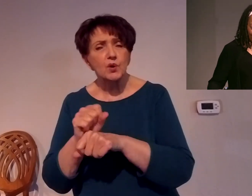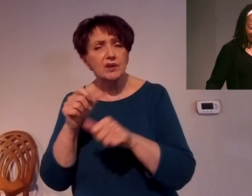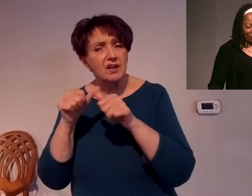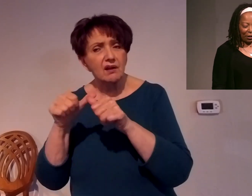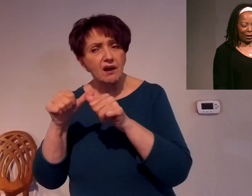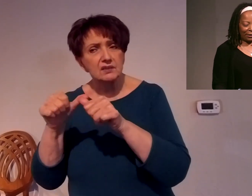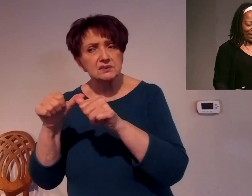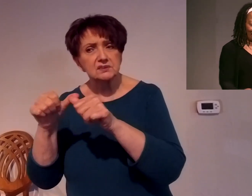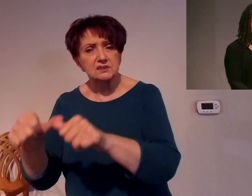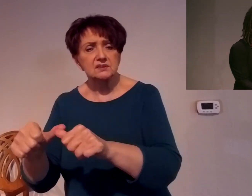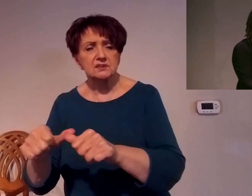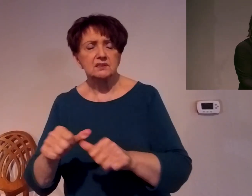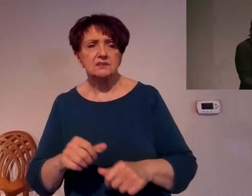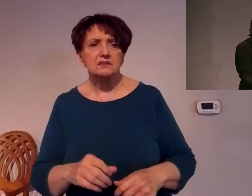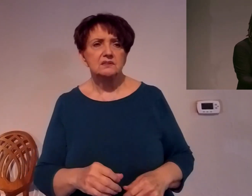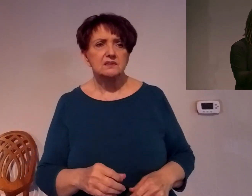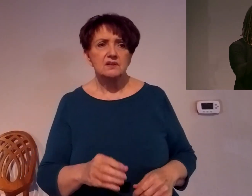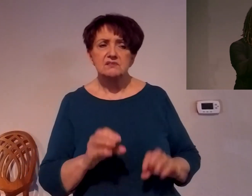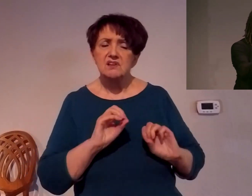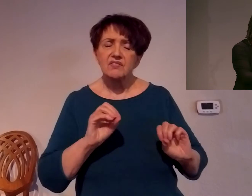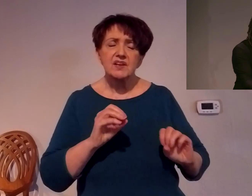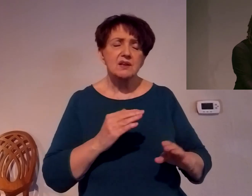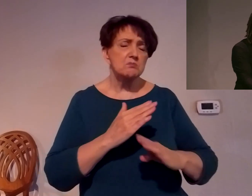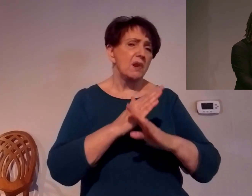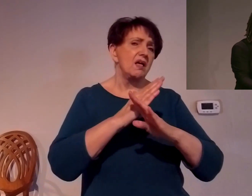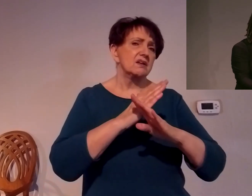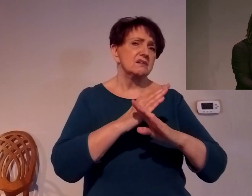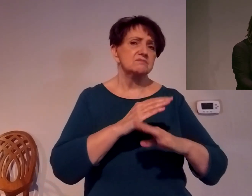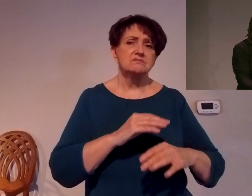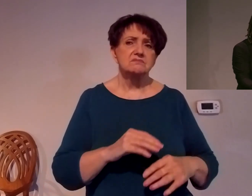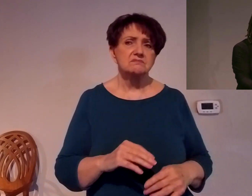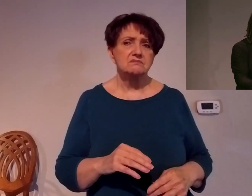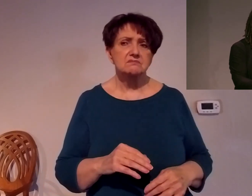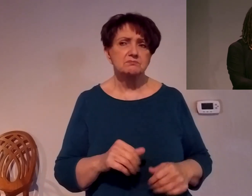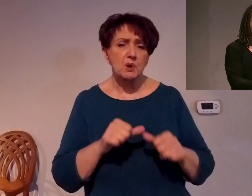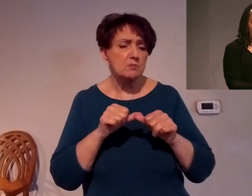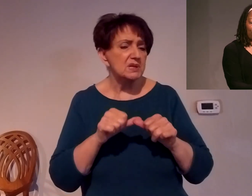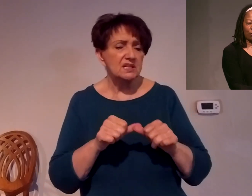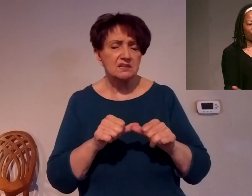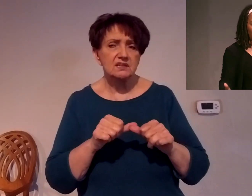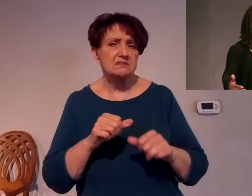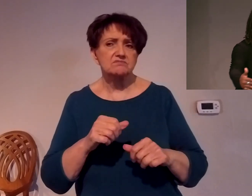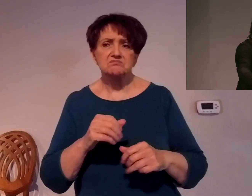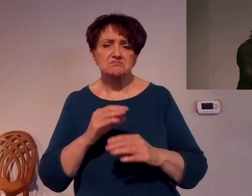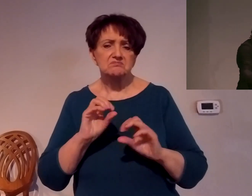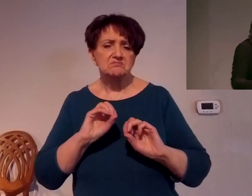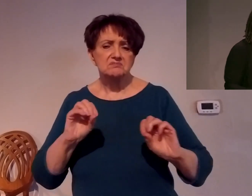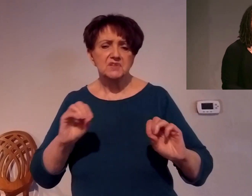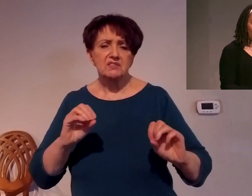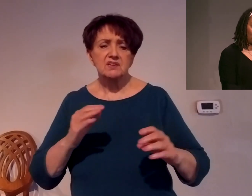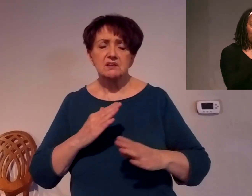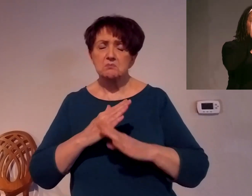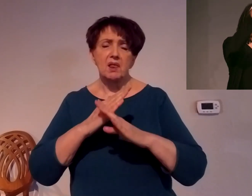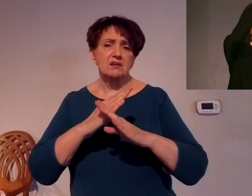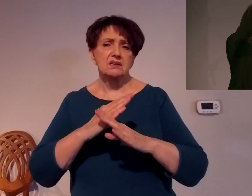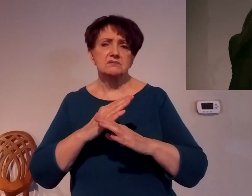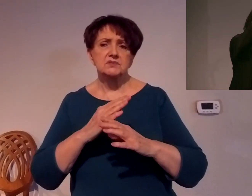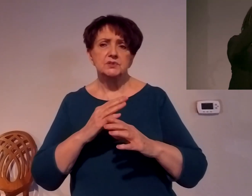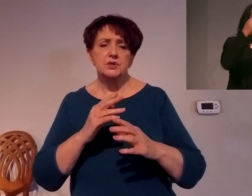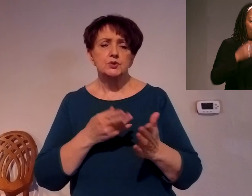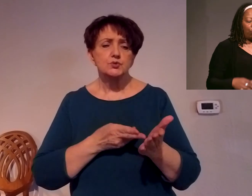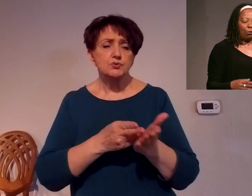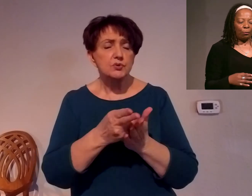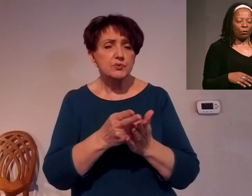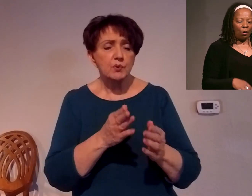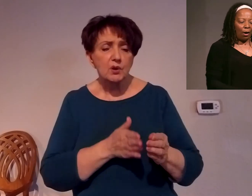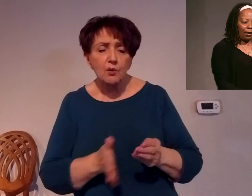constantly, and nothing can get in the way of it and block it permanently, because truth will just go around it. Truth will go